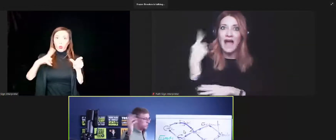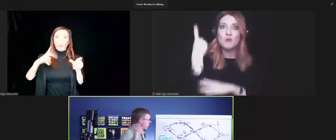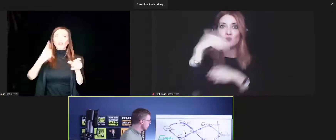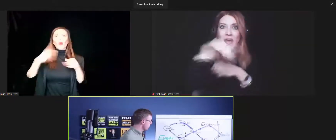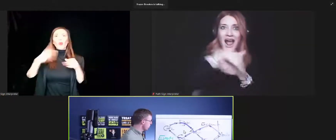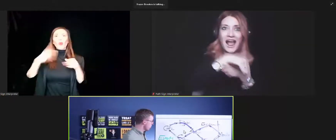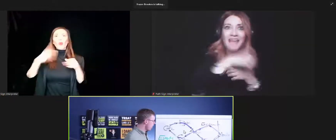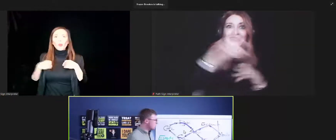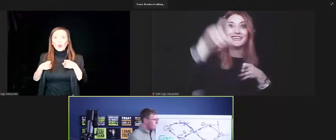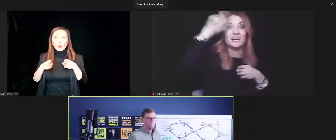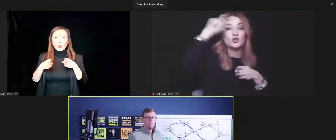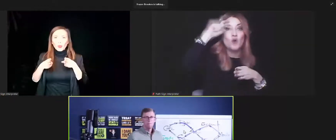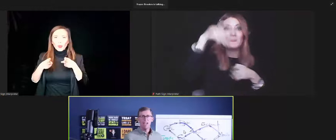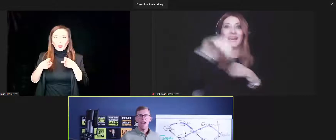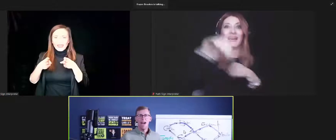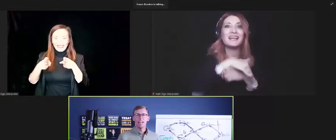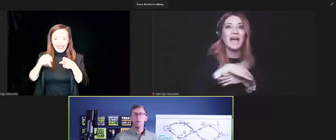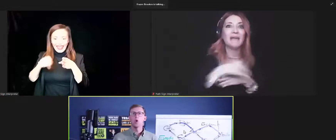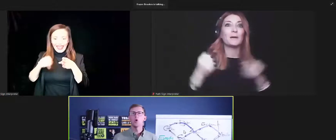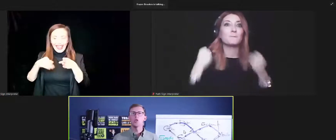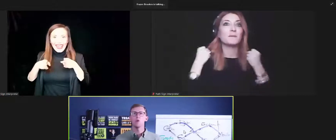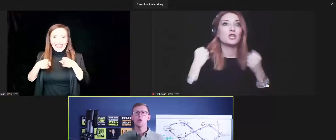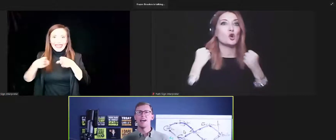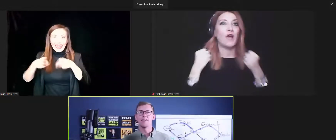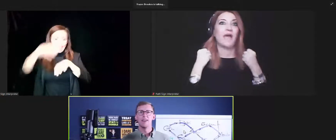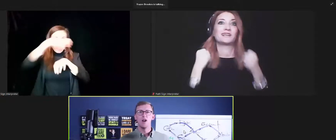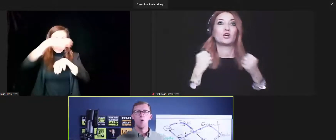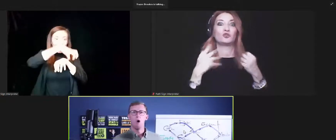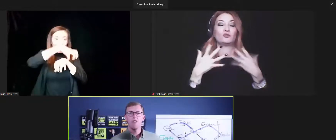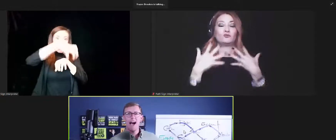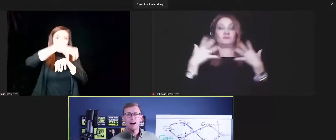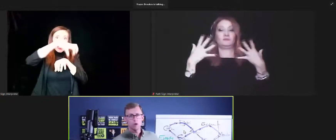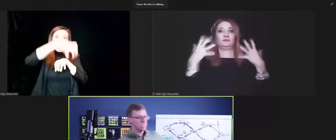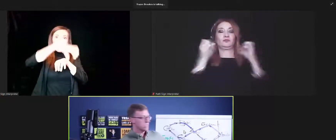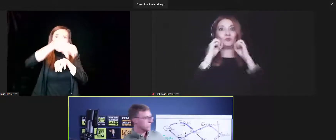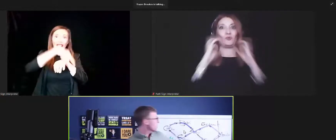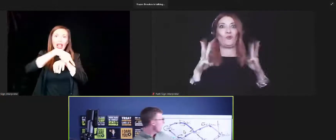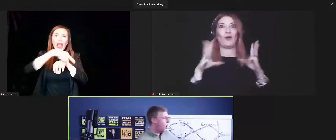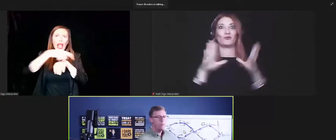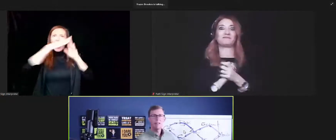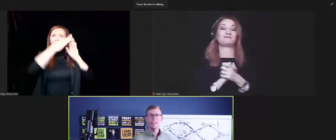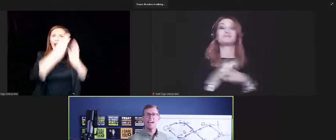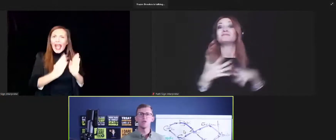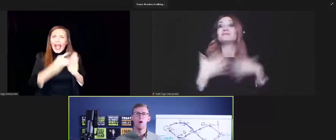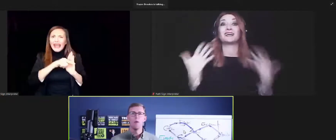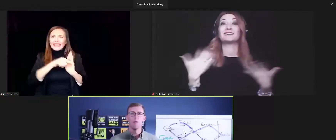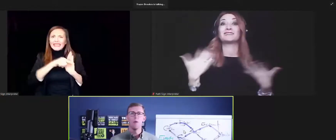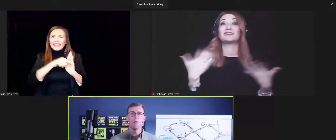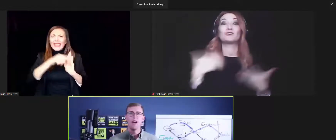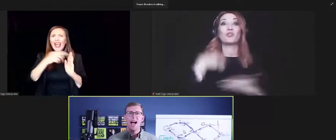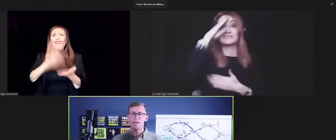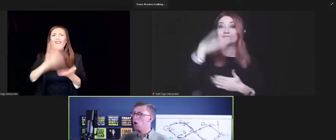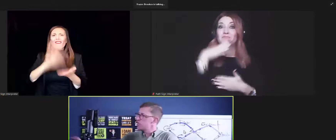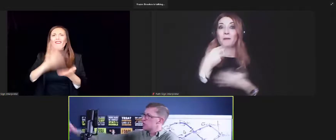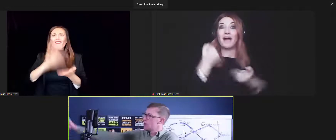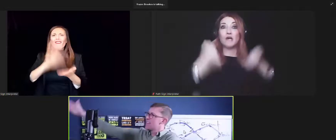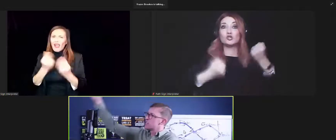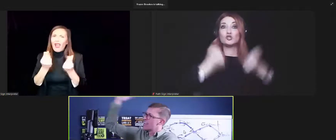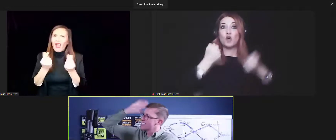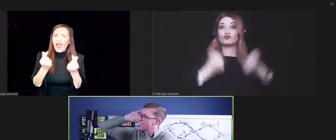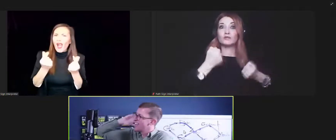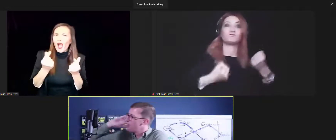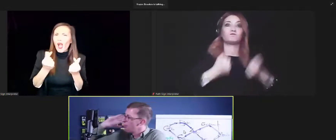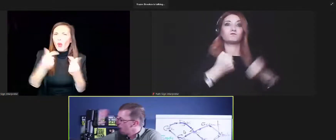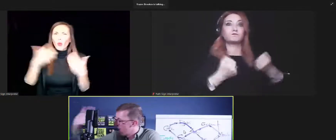So we start to drive and he pulls outside one of the houses on Millionaires Row and he points to it and